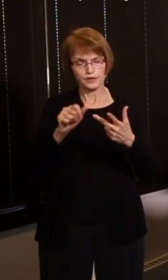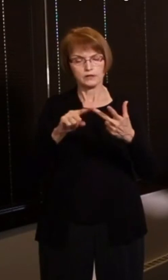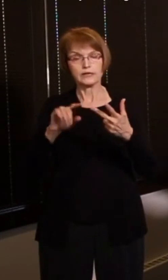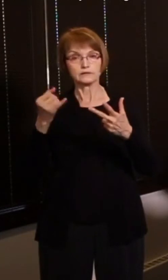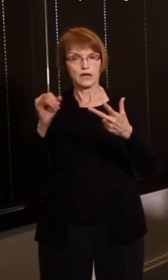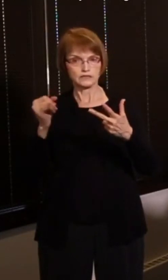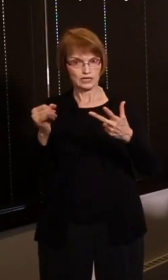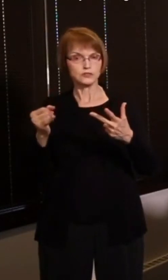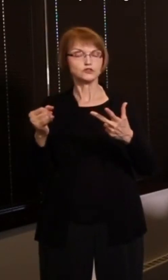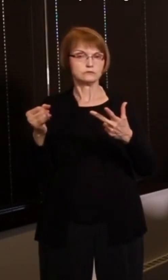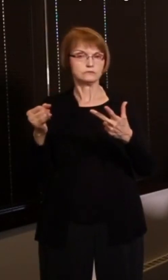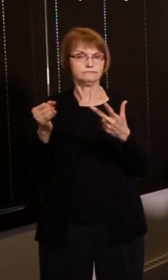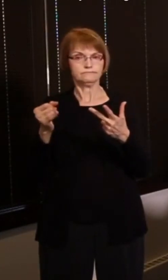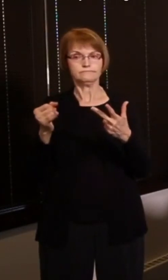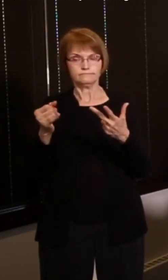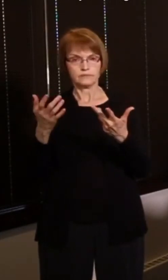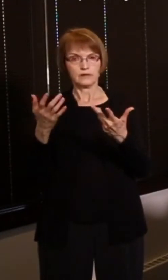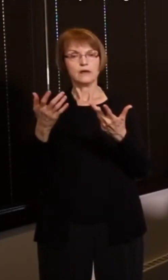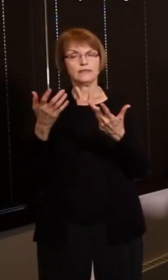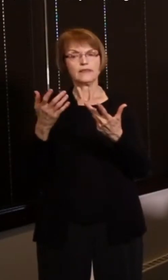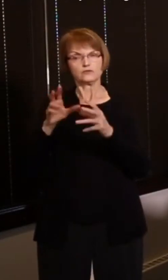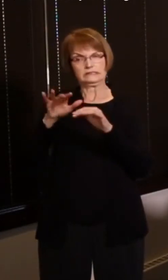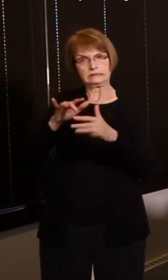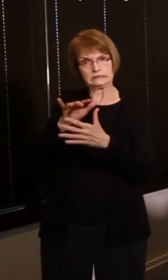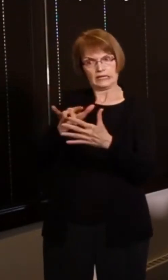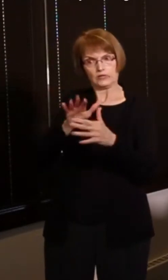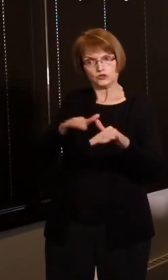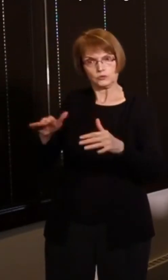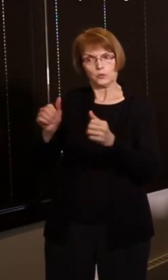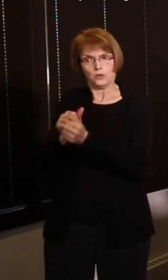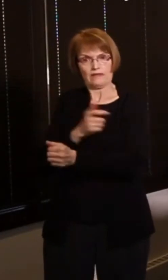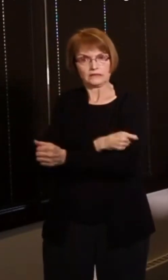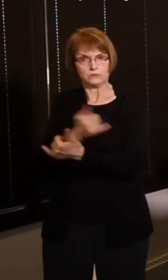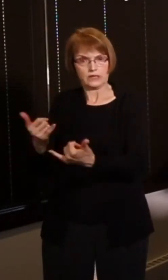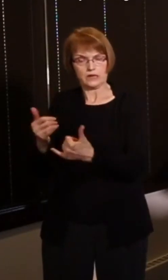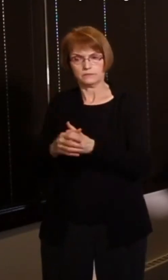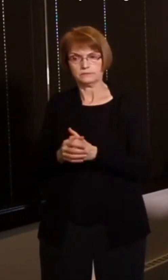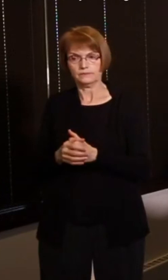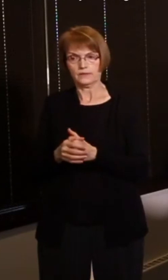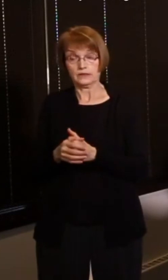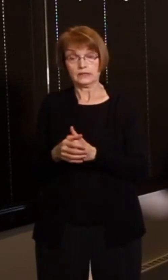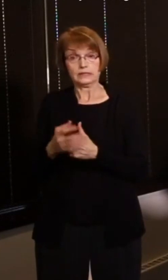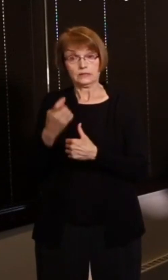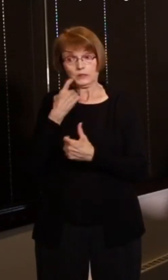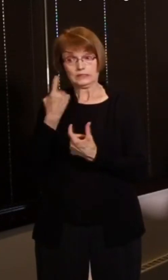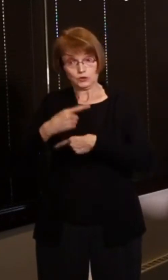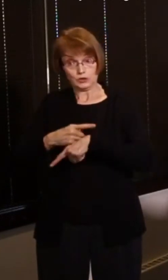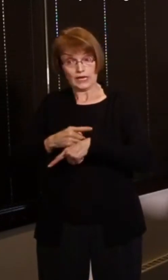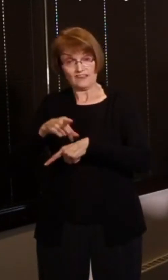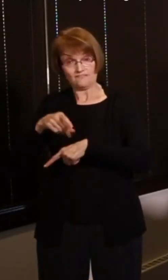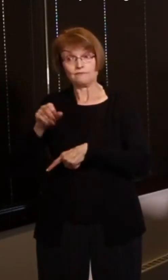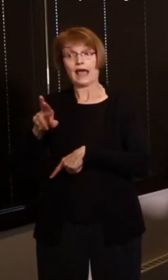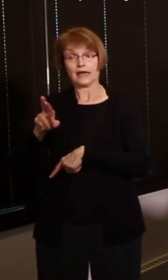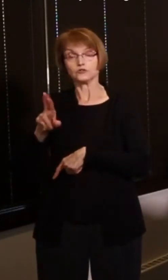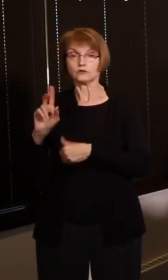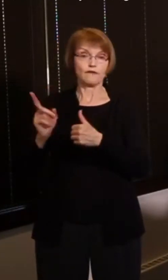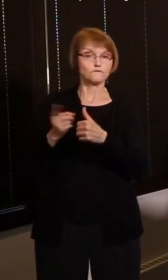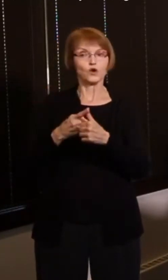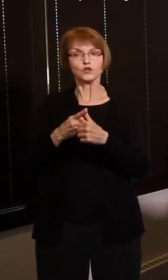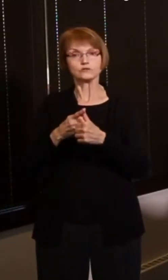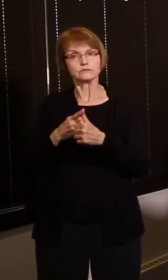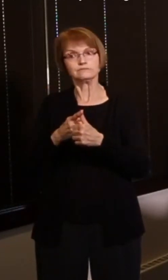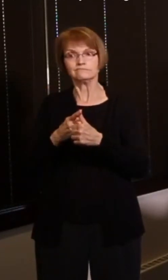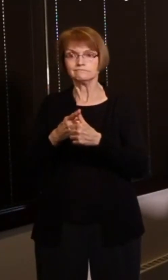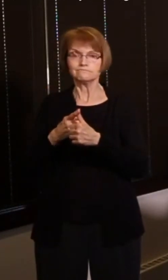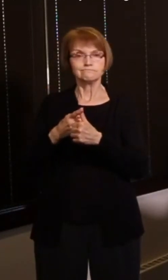all doing pediatric trials right now. Now, the trial that was announced today was the first one that was completed, that 12 to 15-year-old